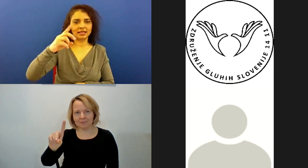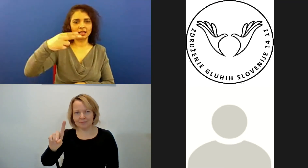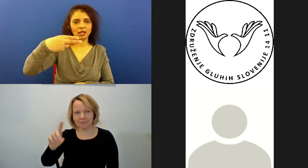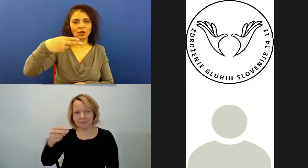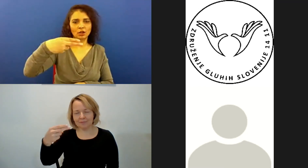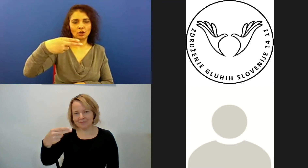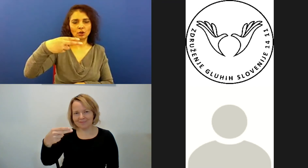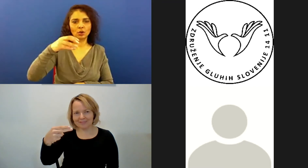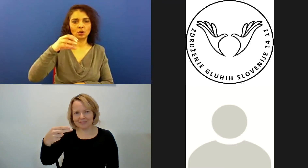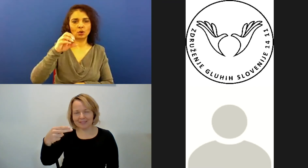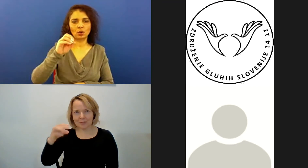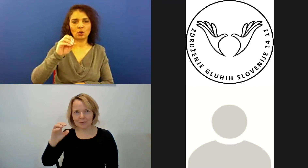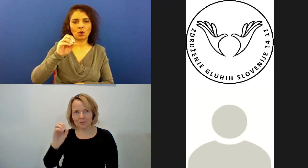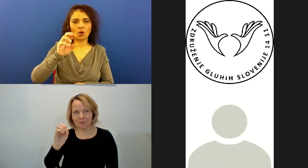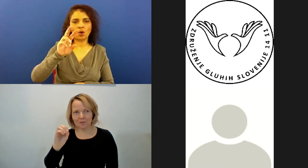Eindhoven.